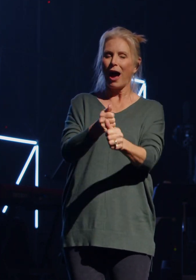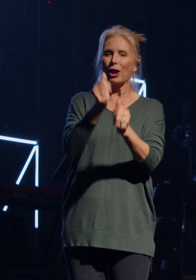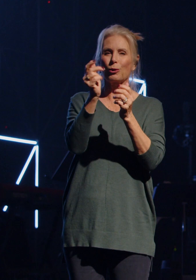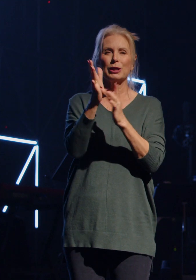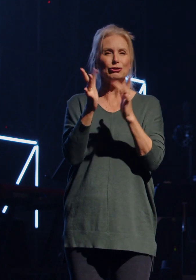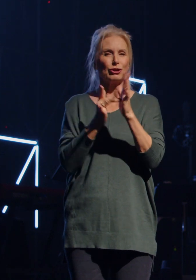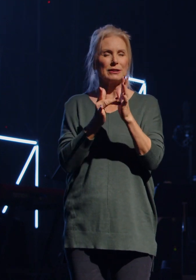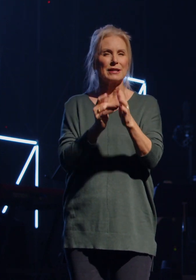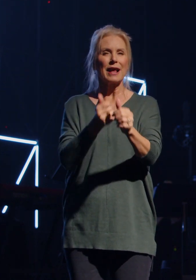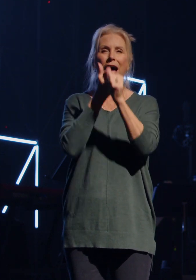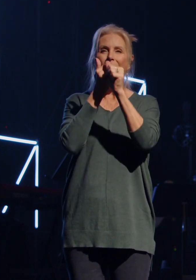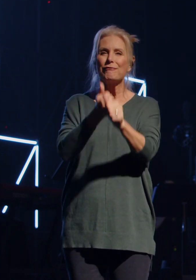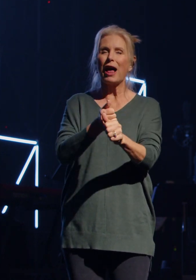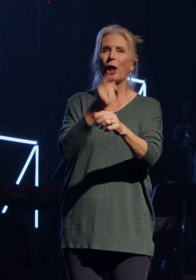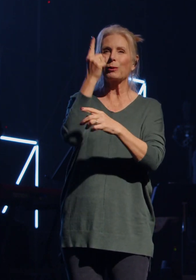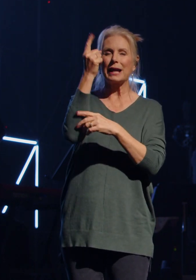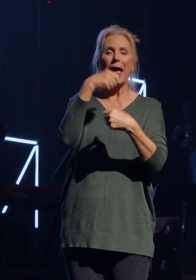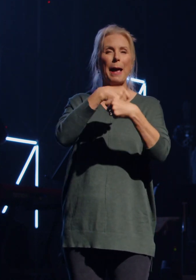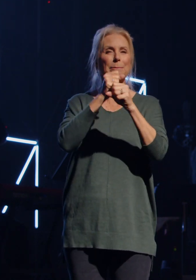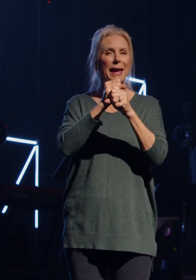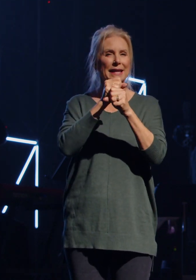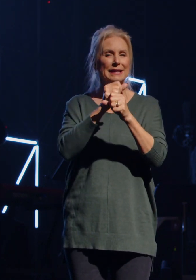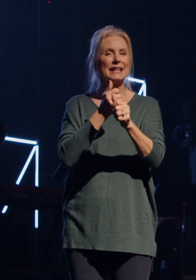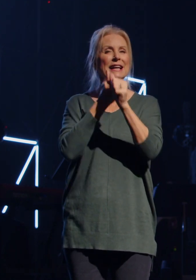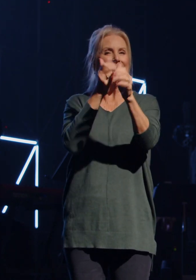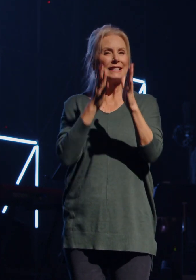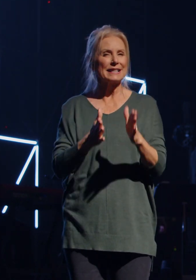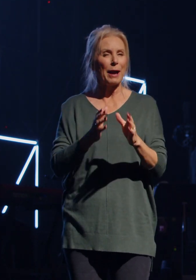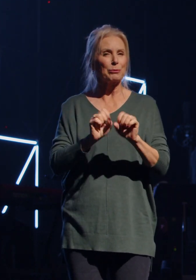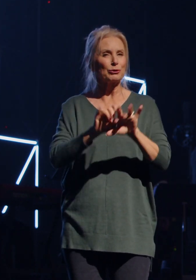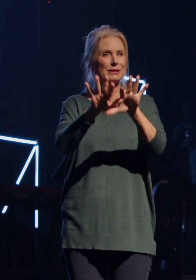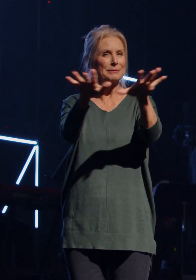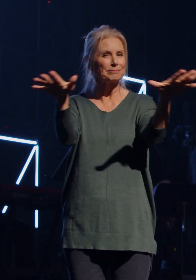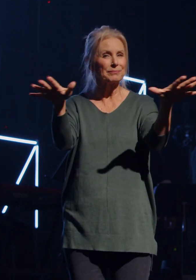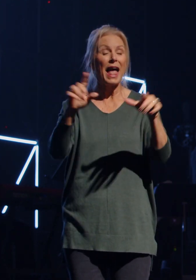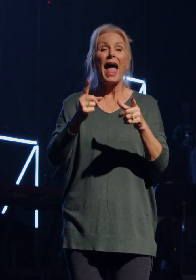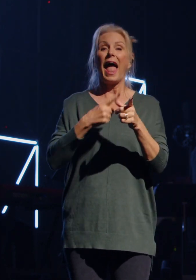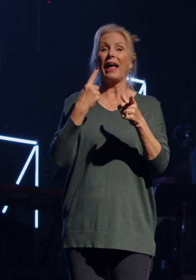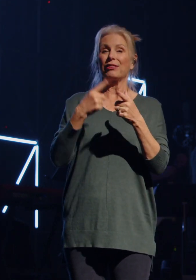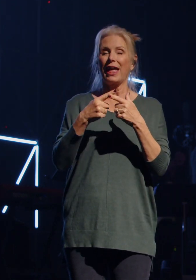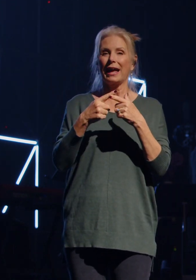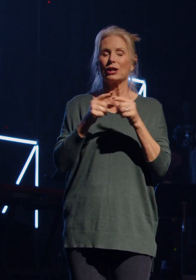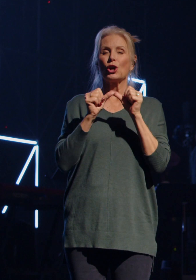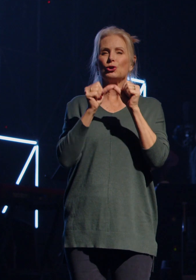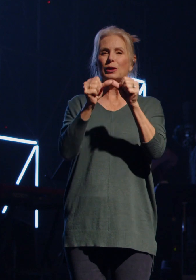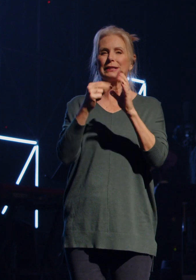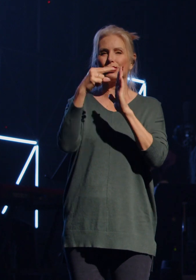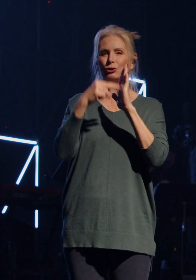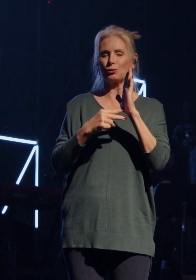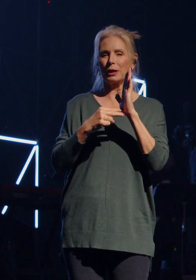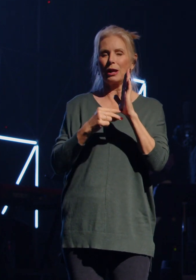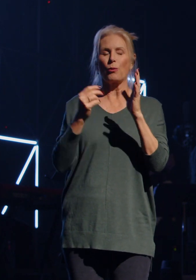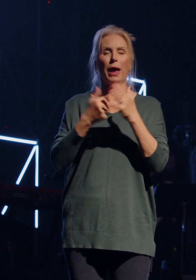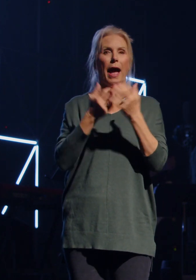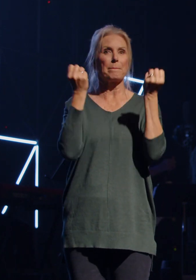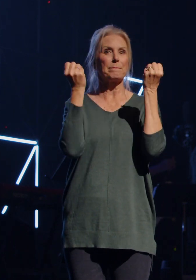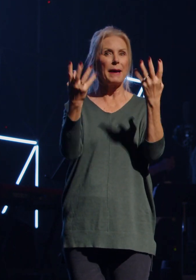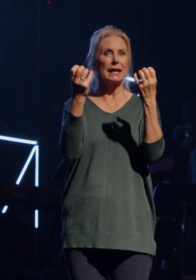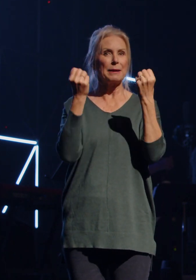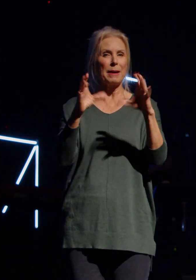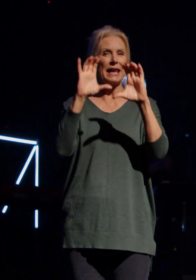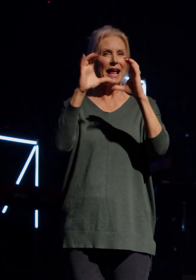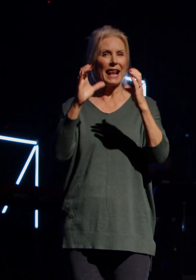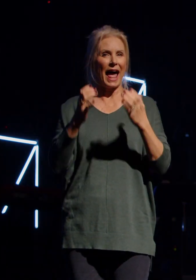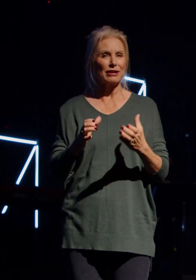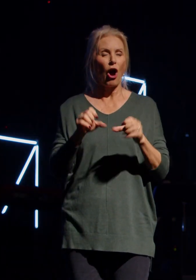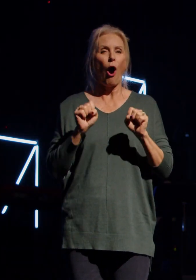is following him and making disciples. We want to be about that work. And then when you keep reading those announcements, we've got a lot of classes coming up,